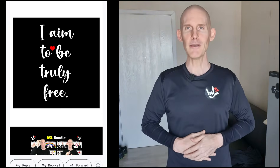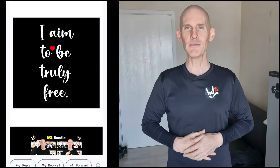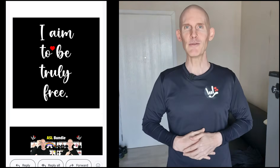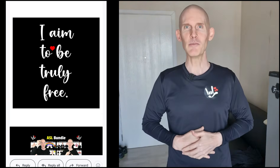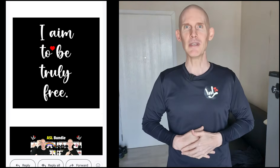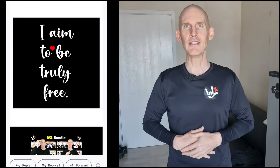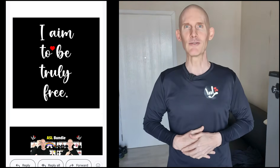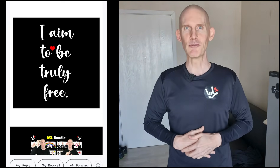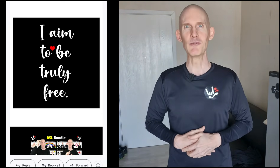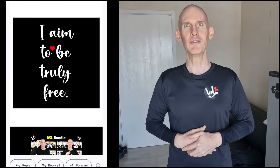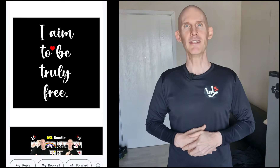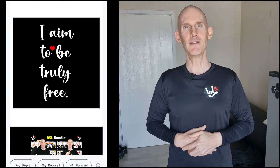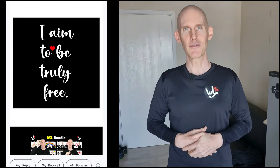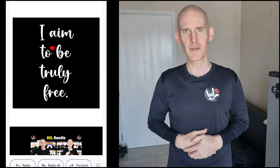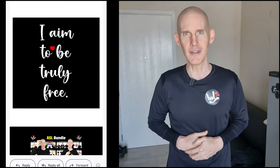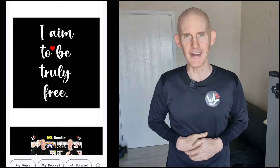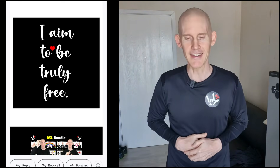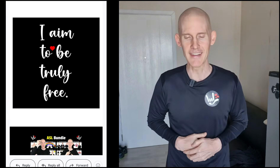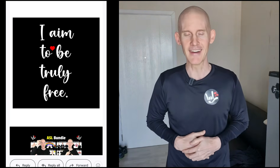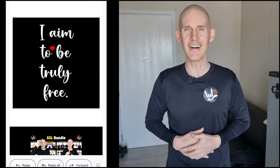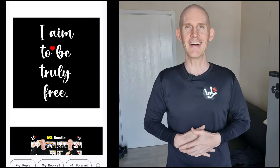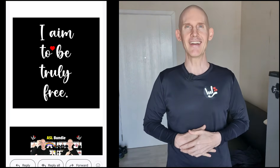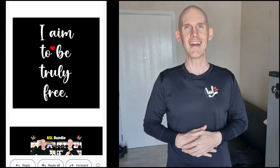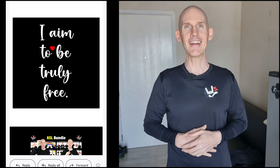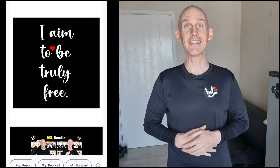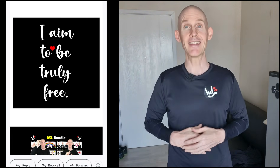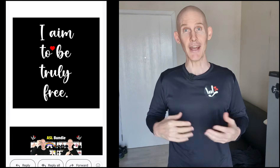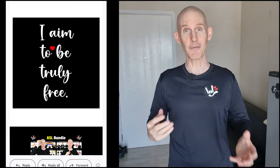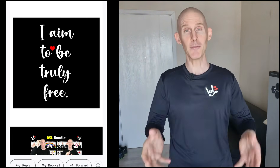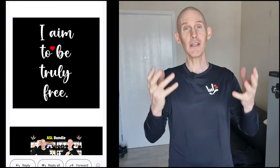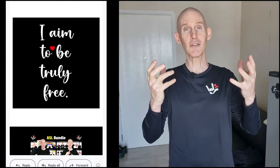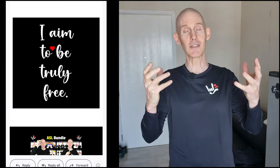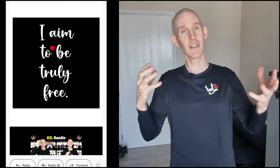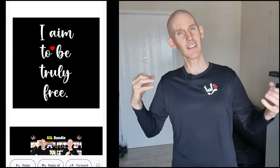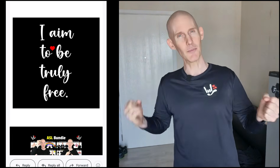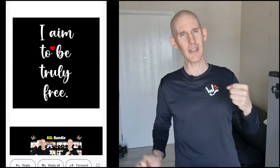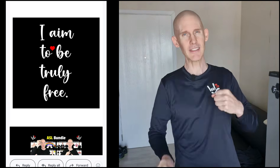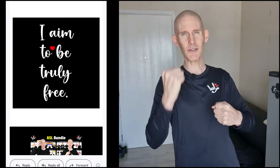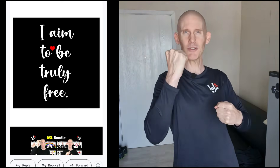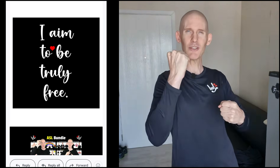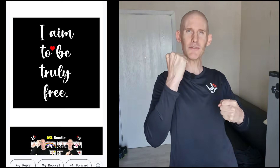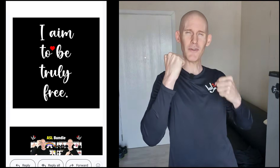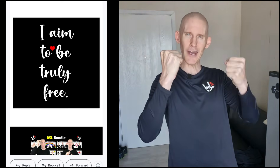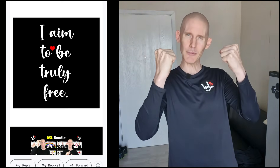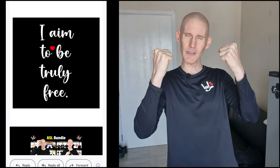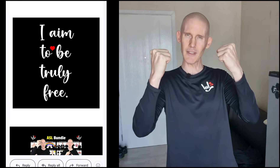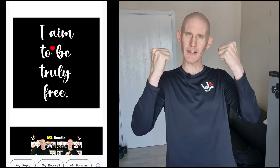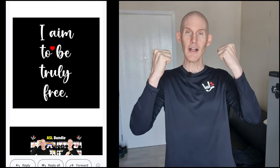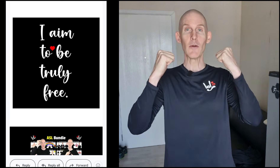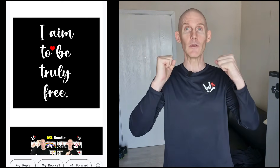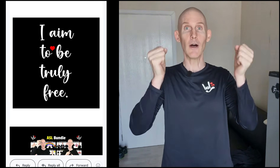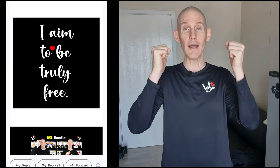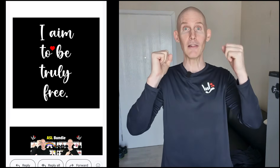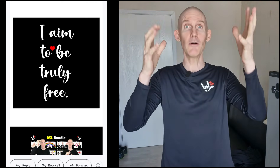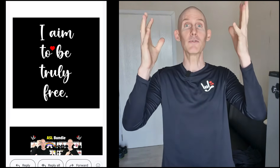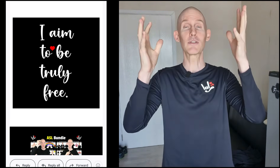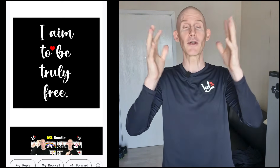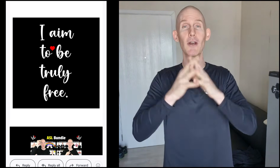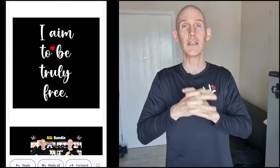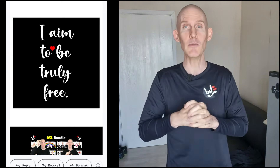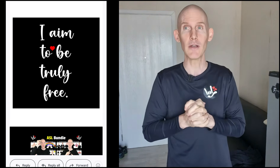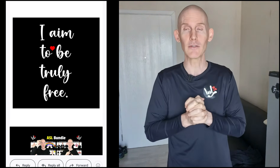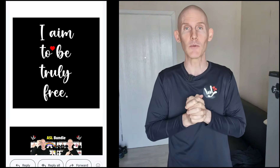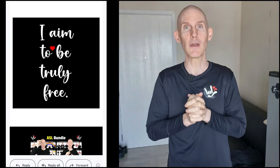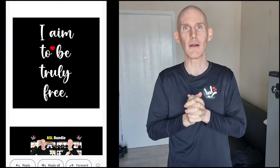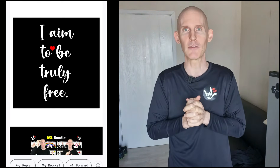I aim to be truly free. That is the affirmation. It's like some nice little good vibes in there. I love to